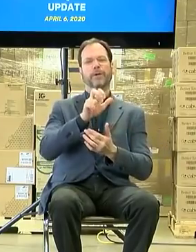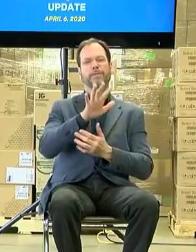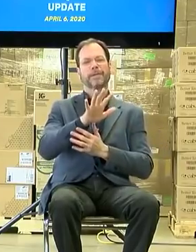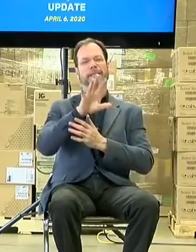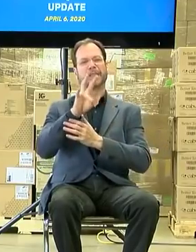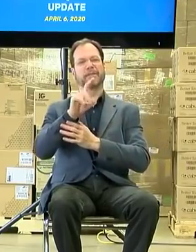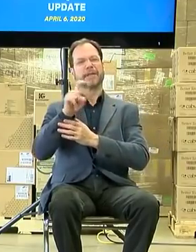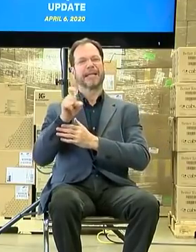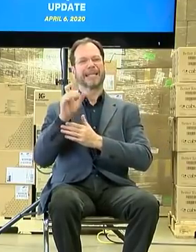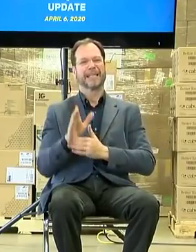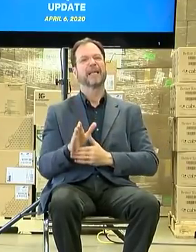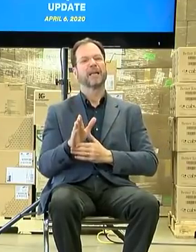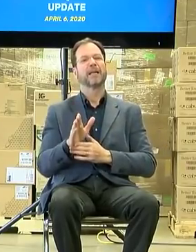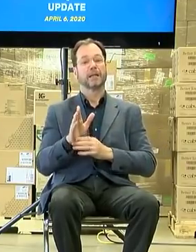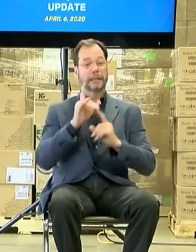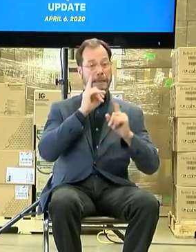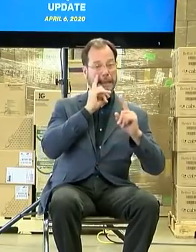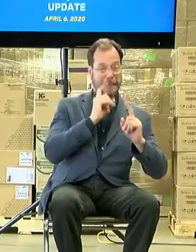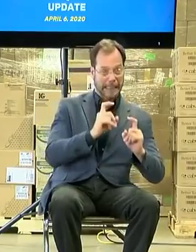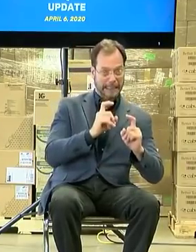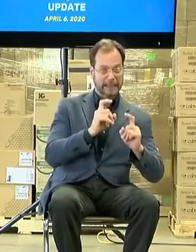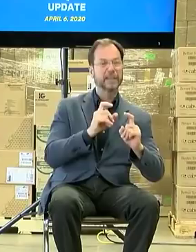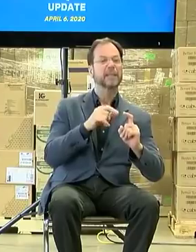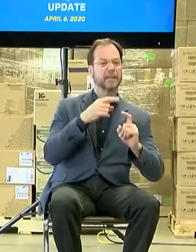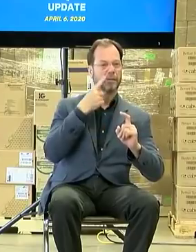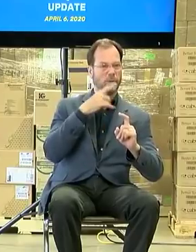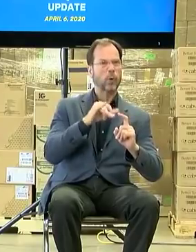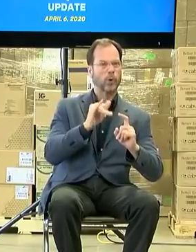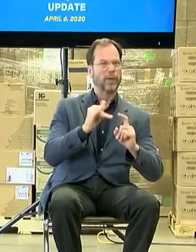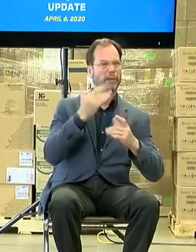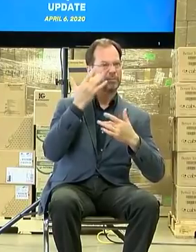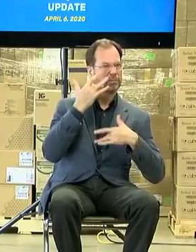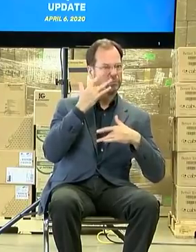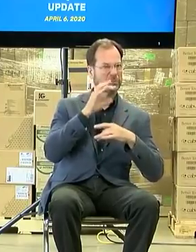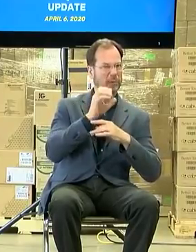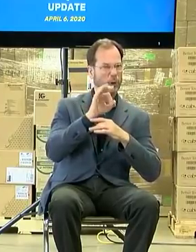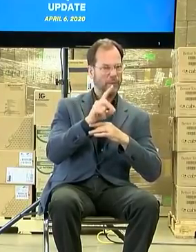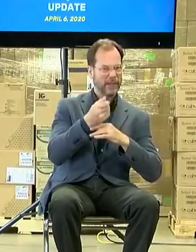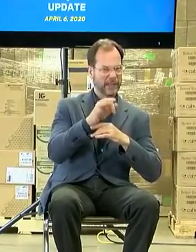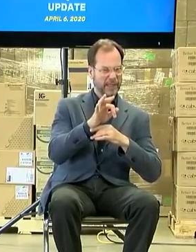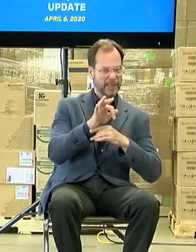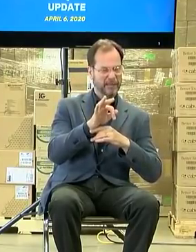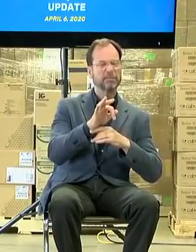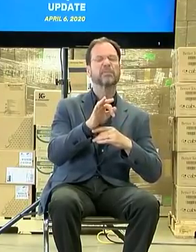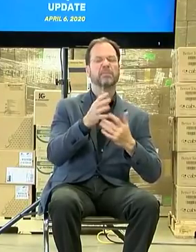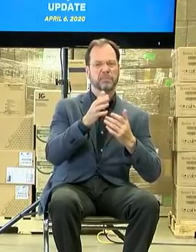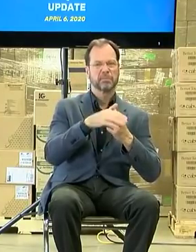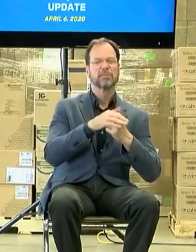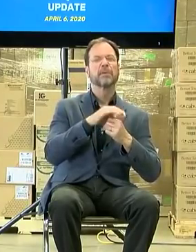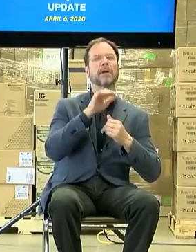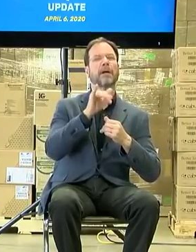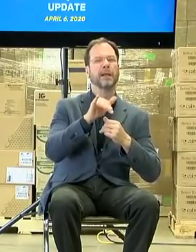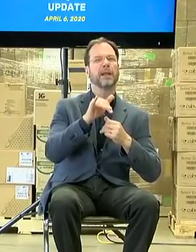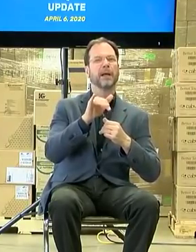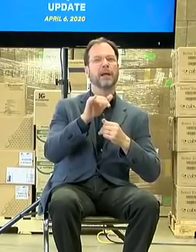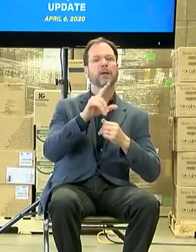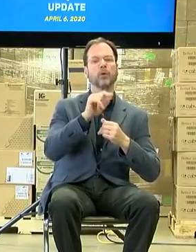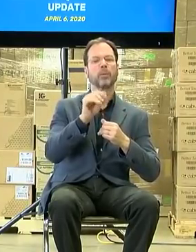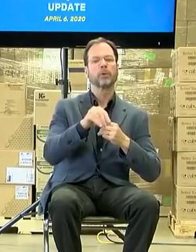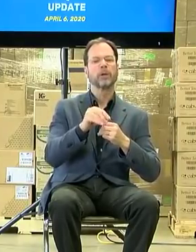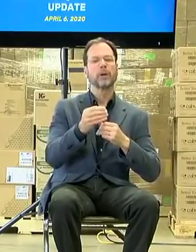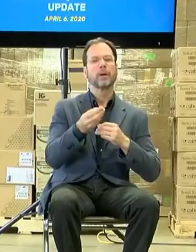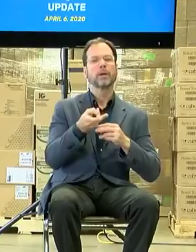85,357 Texans who have been tested for COVID-19. That is about a 20%